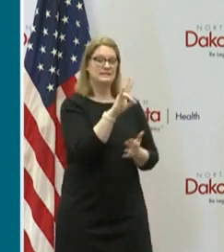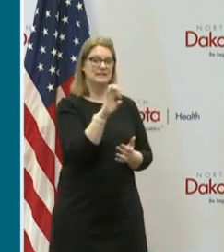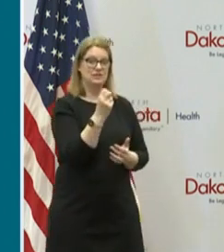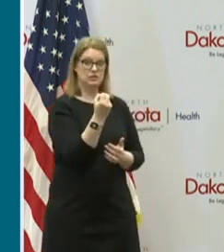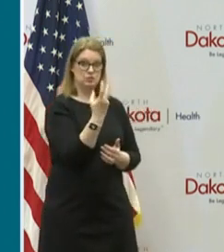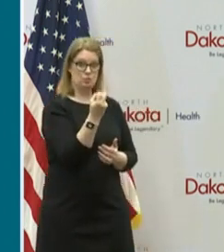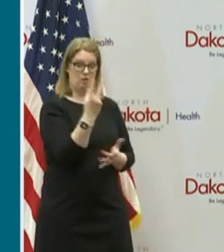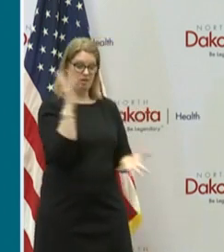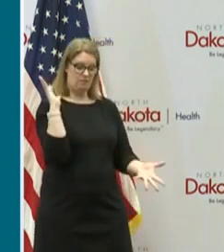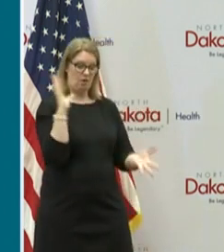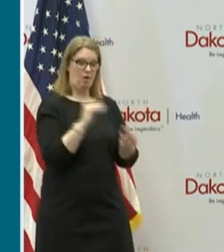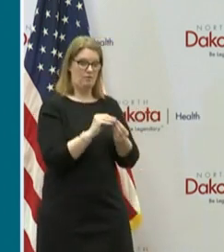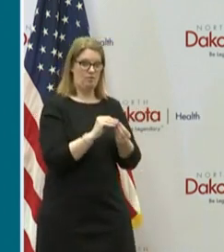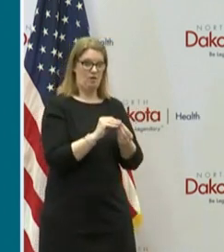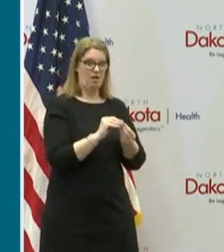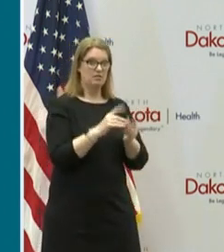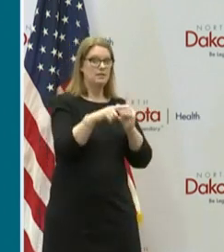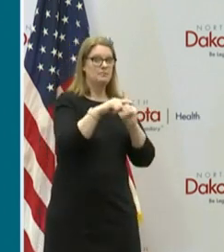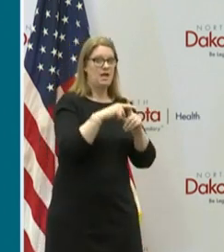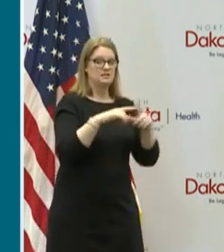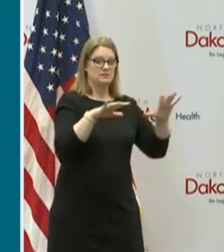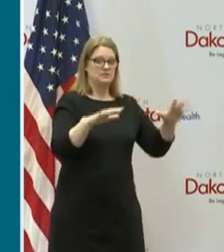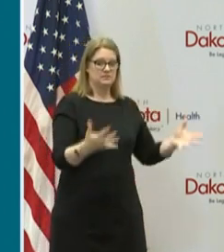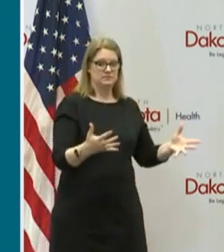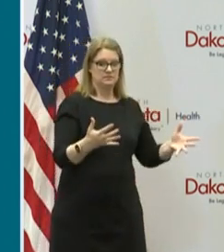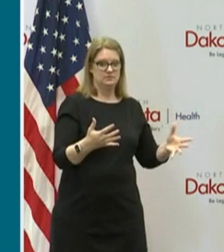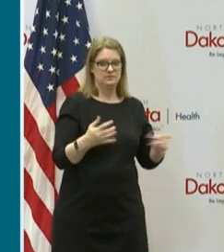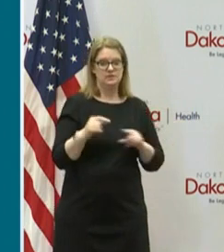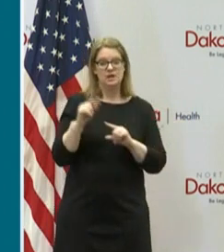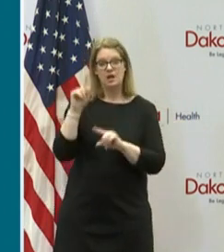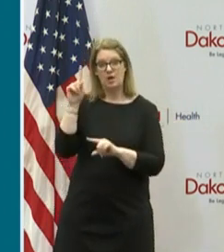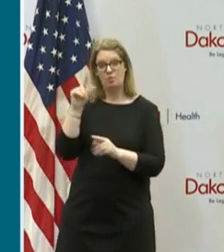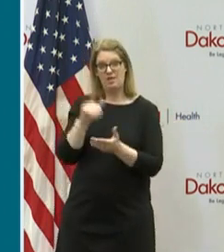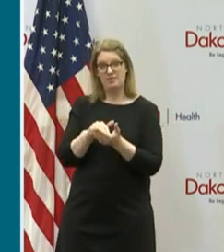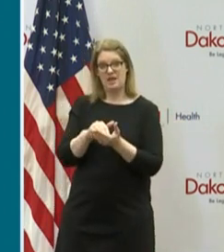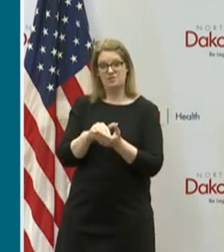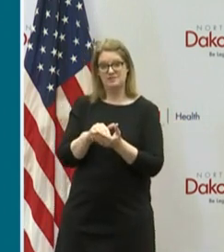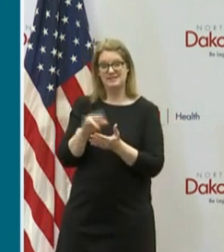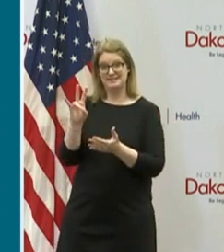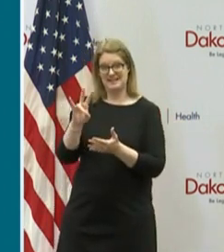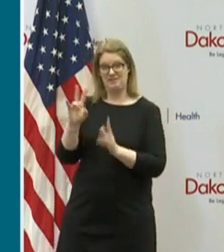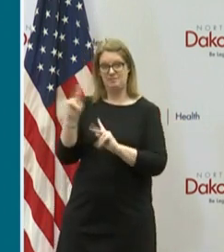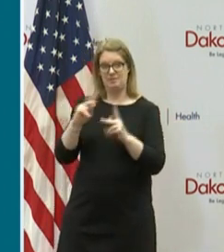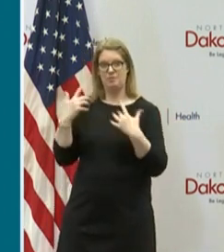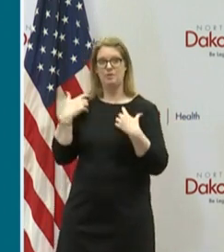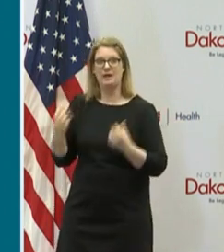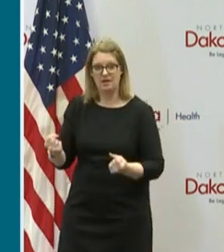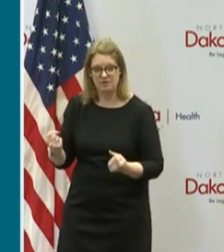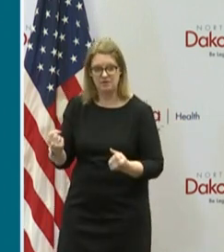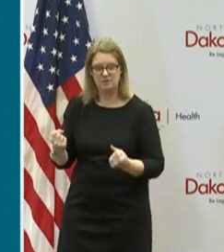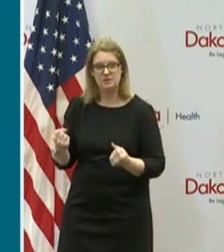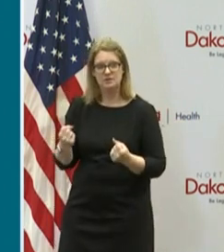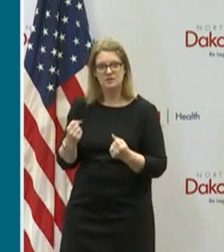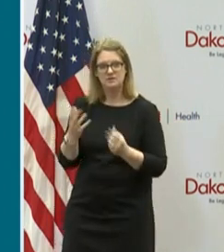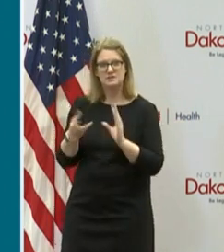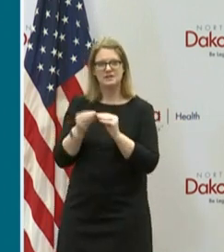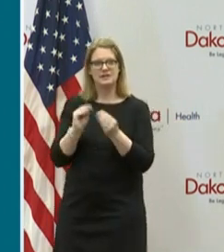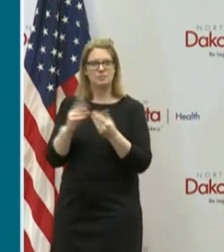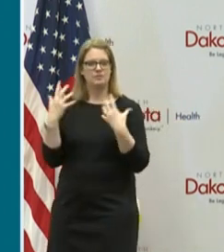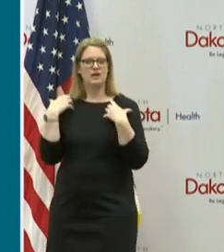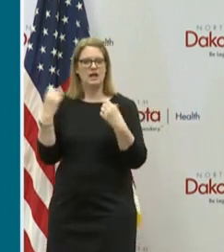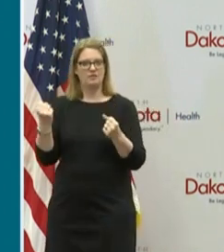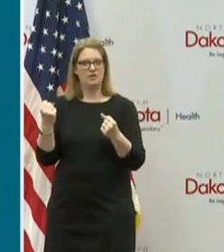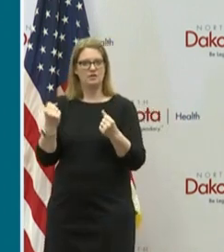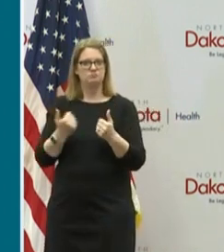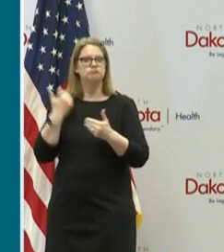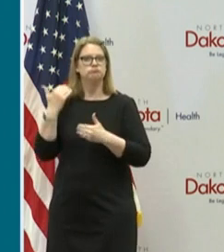1,712 cumulative over time, and 1,007 that have recovered. So again, the numbers have recovered, moving